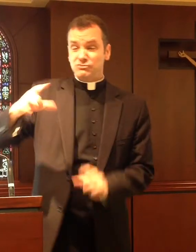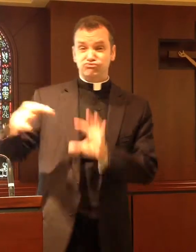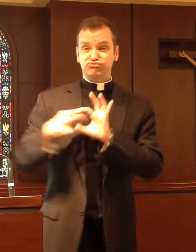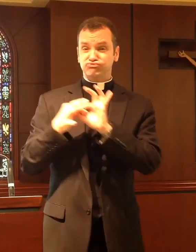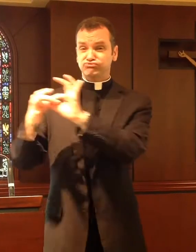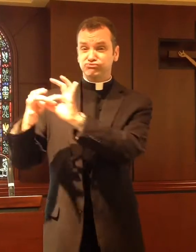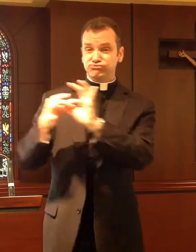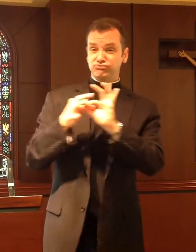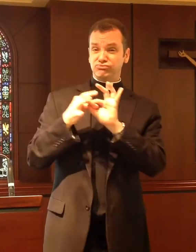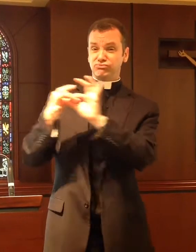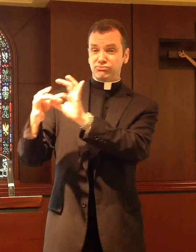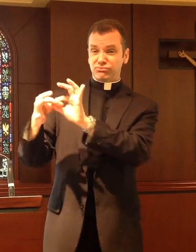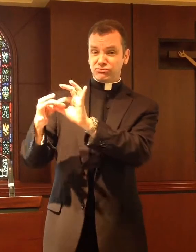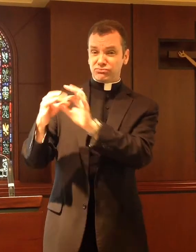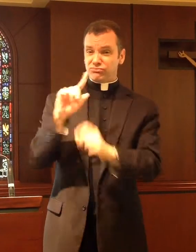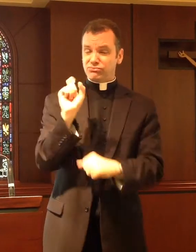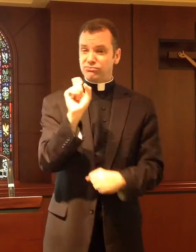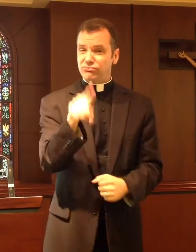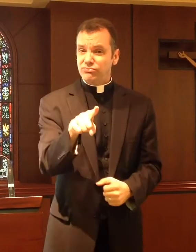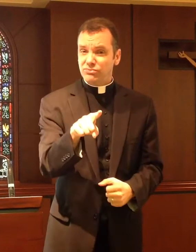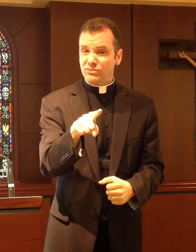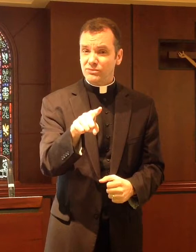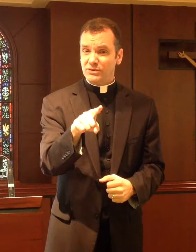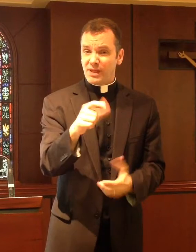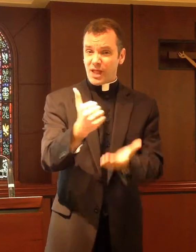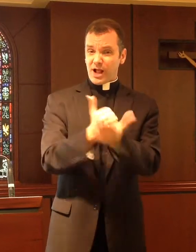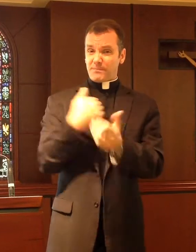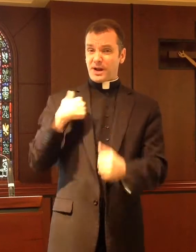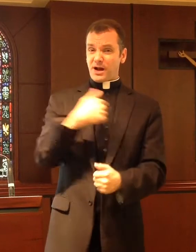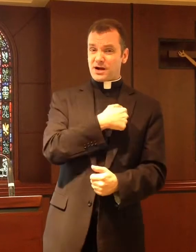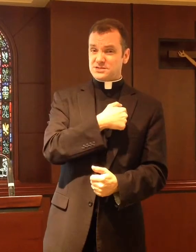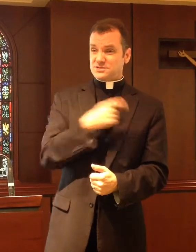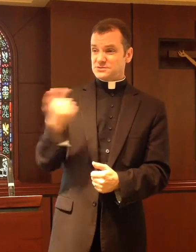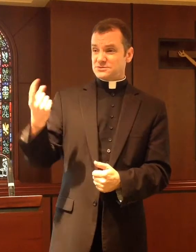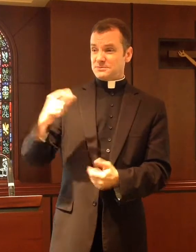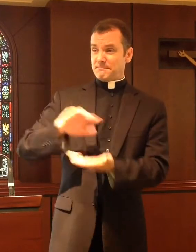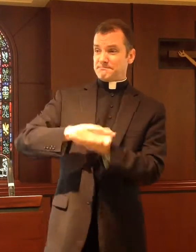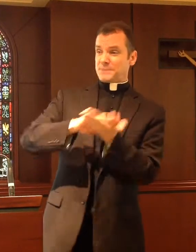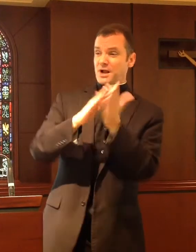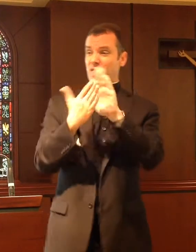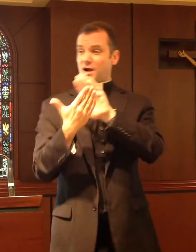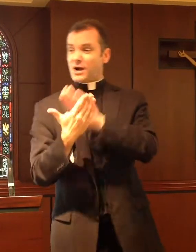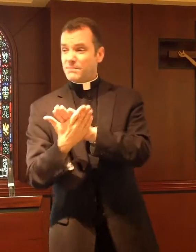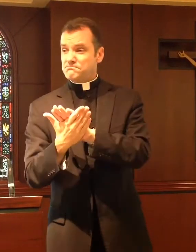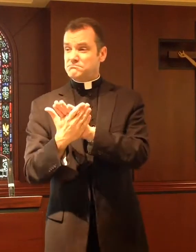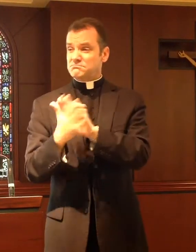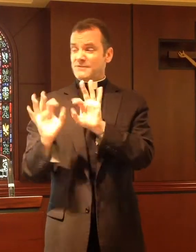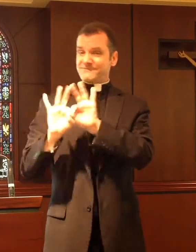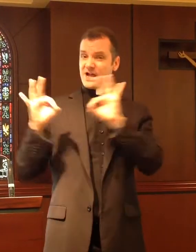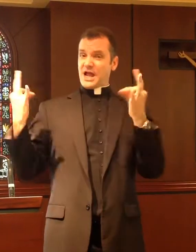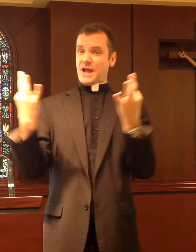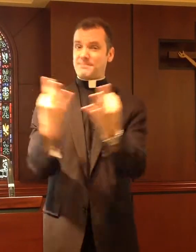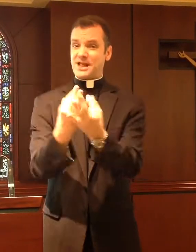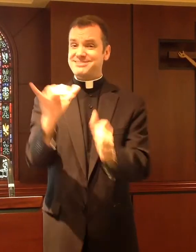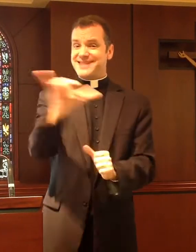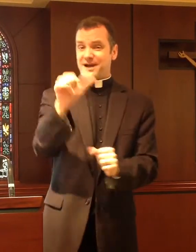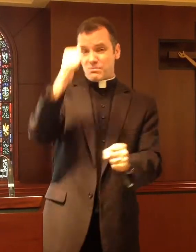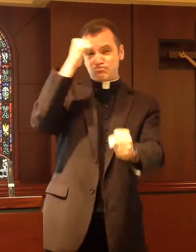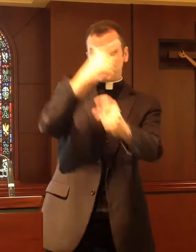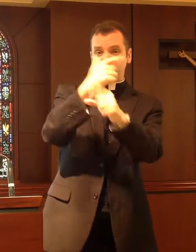But does that help us and them to be in relationship to each other? Does that help us to become a family?